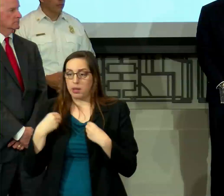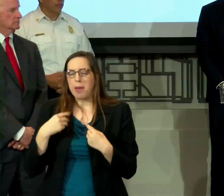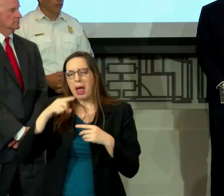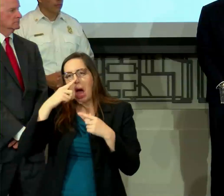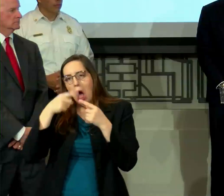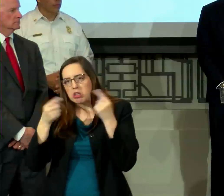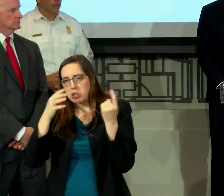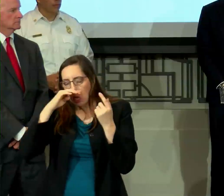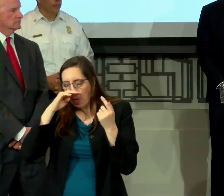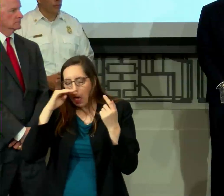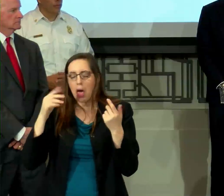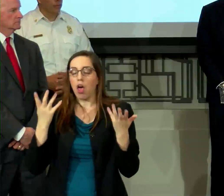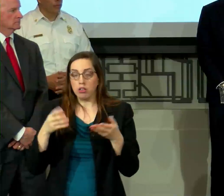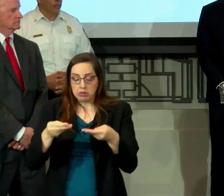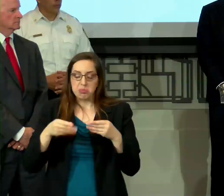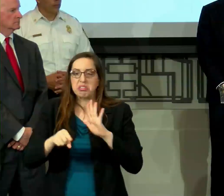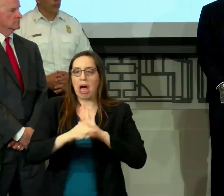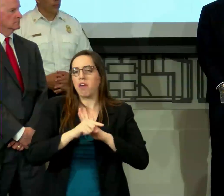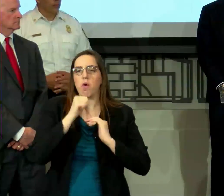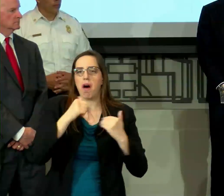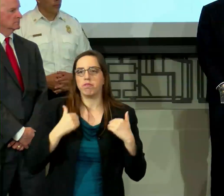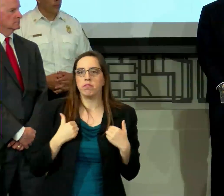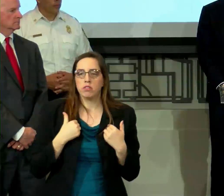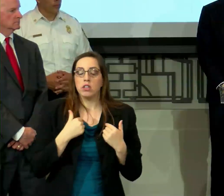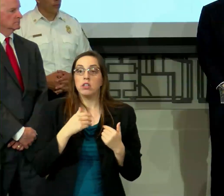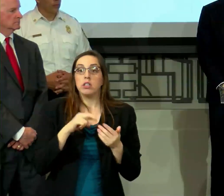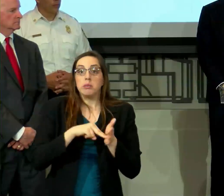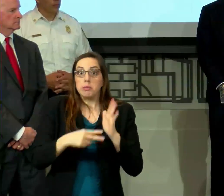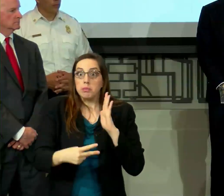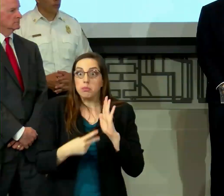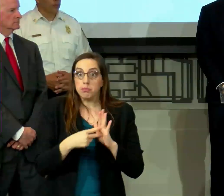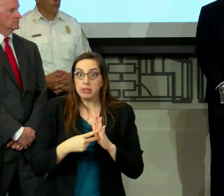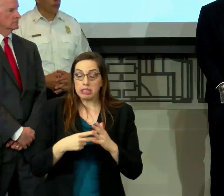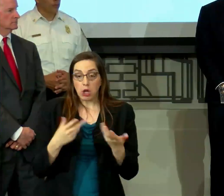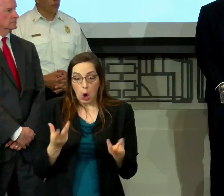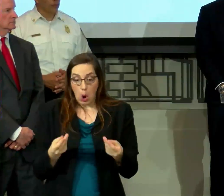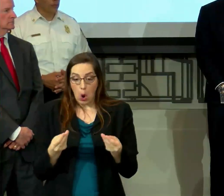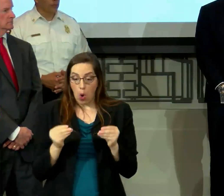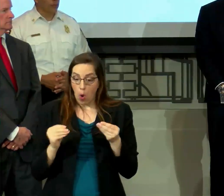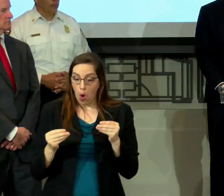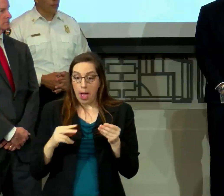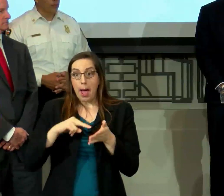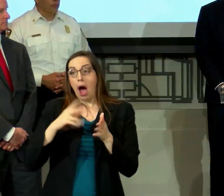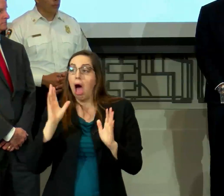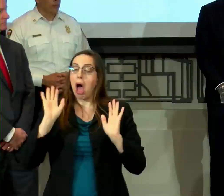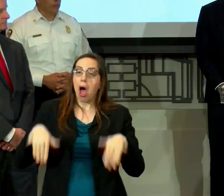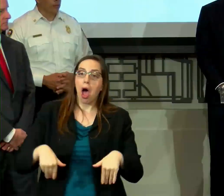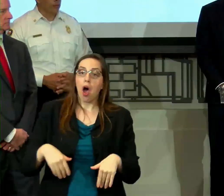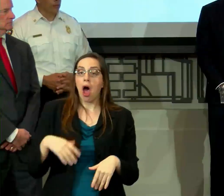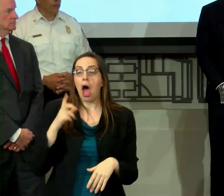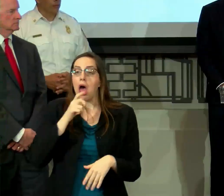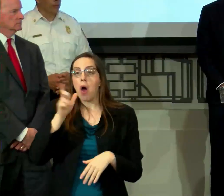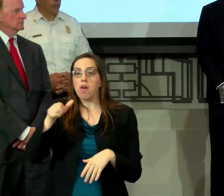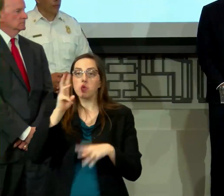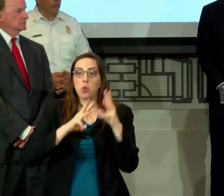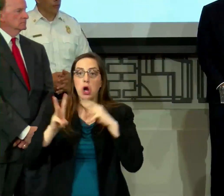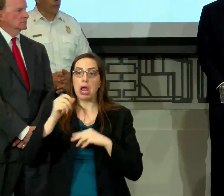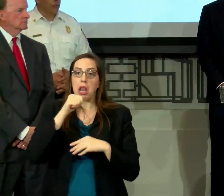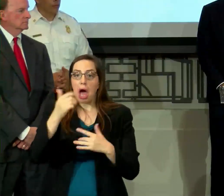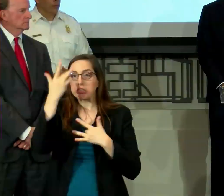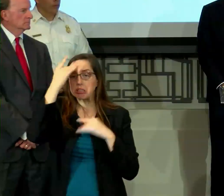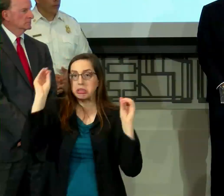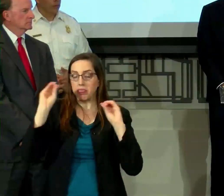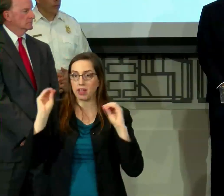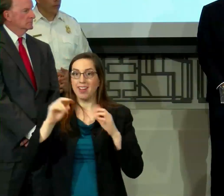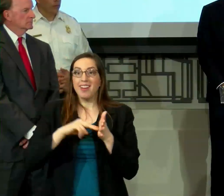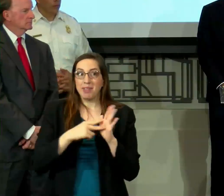allergies or whatever. That does not provide you any level of protection that you won't get infected on Friday. So I hear a